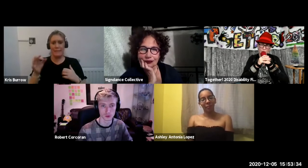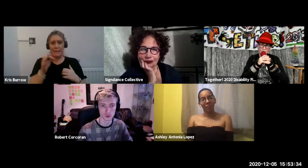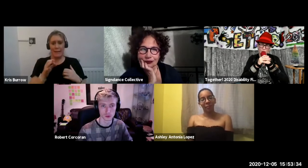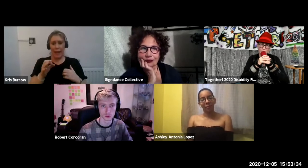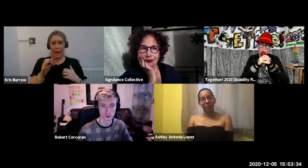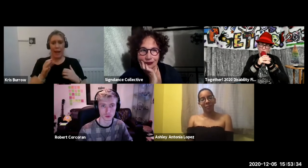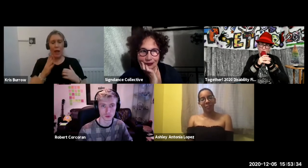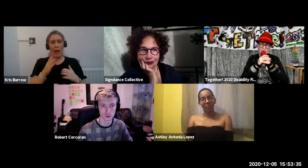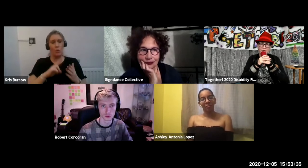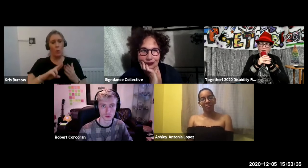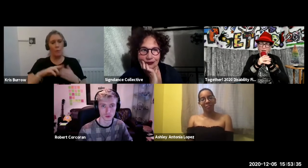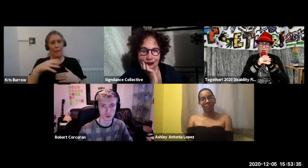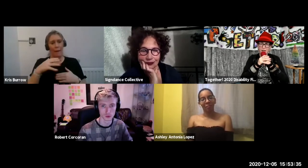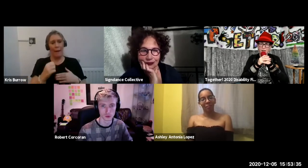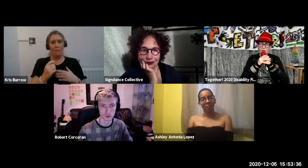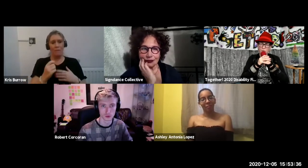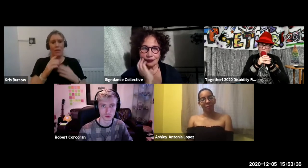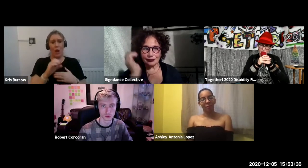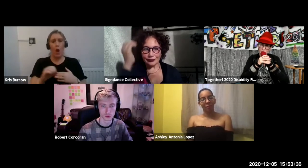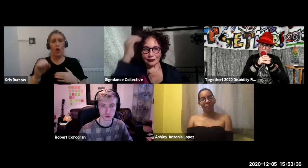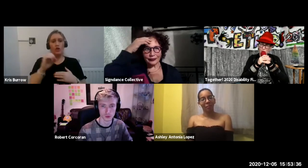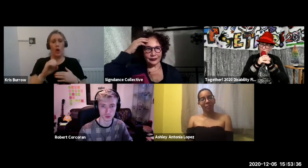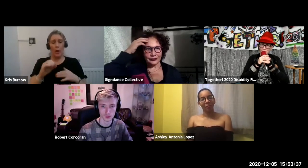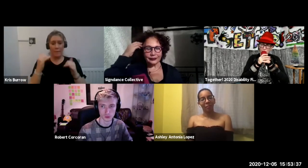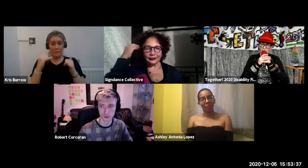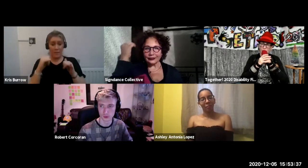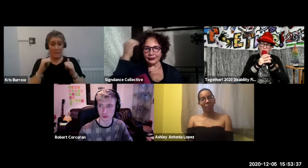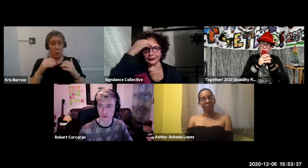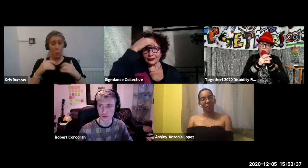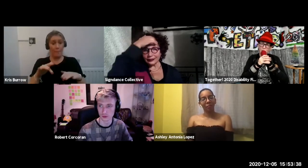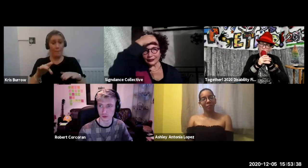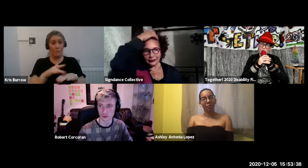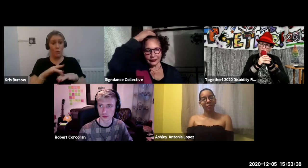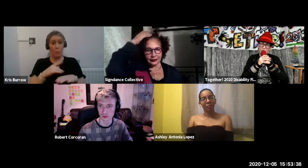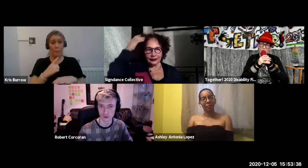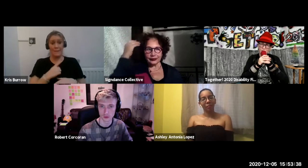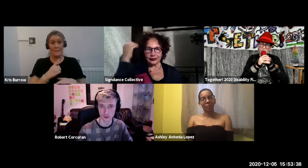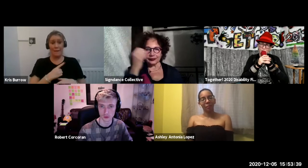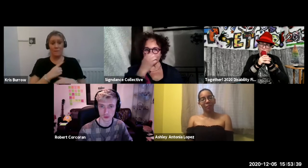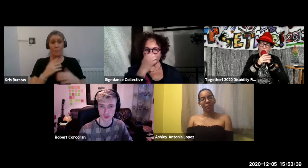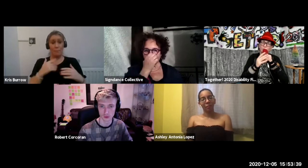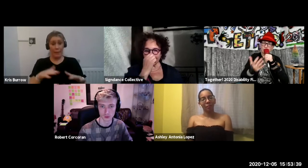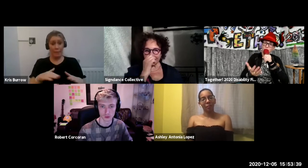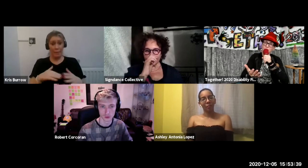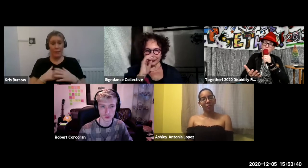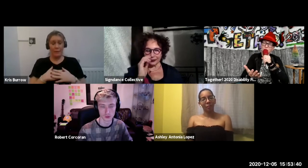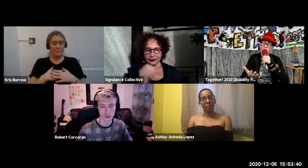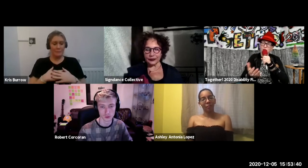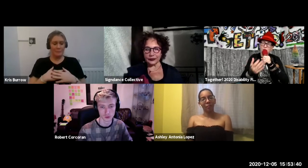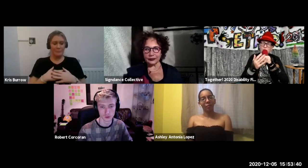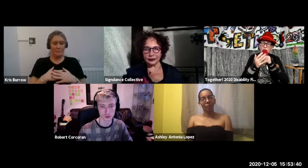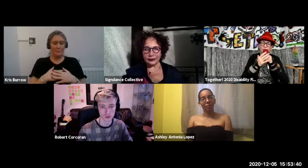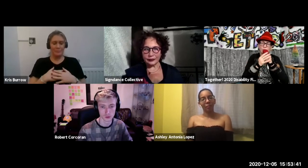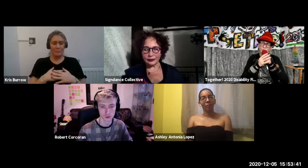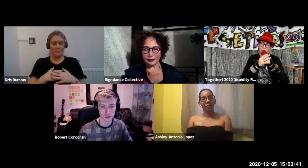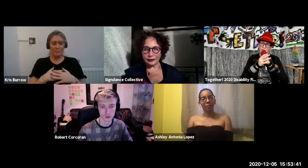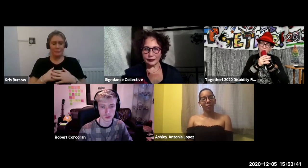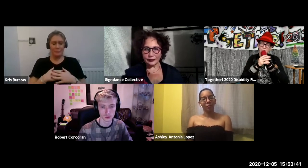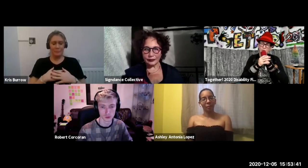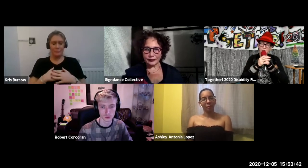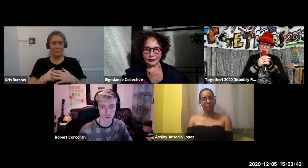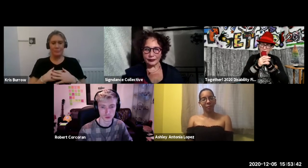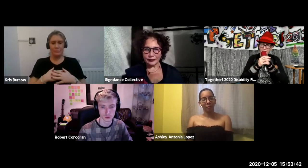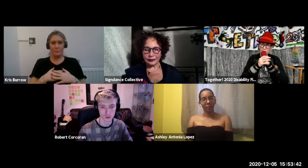Festival, which I've performed at. One of the things that's really struck me watching it is, you know, watching this, is that we've